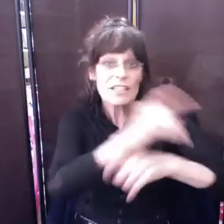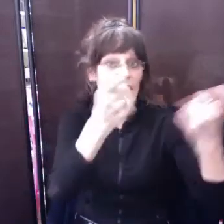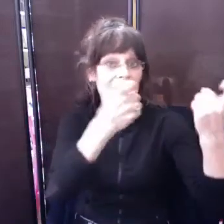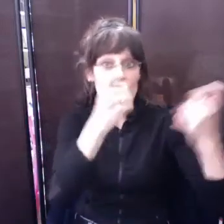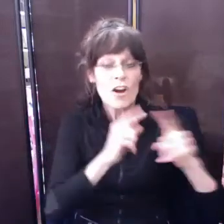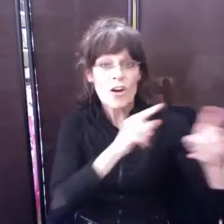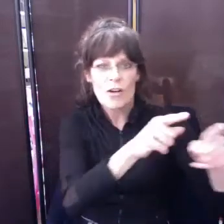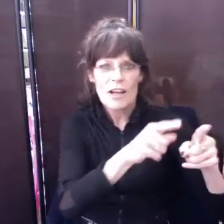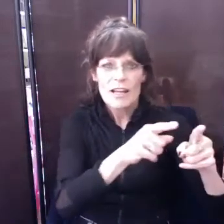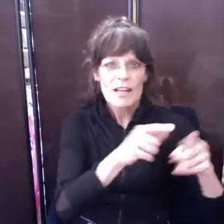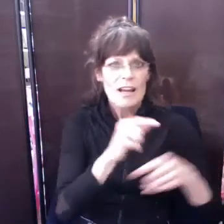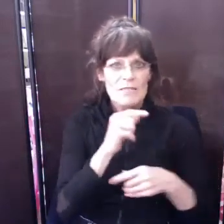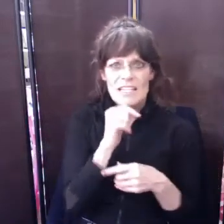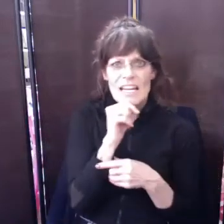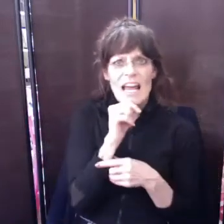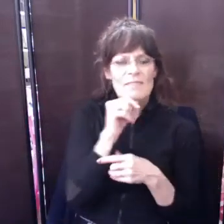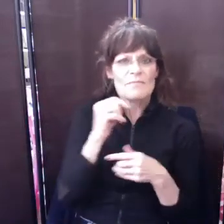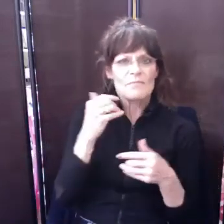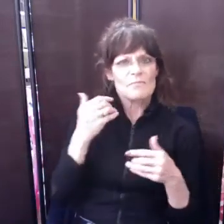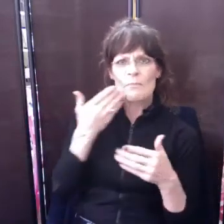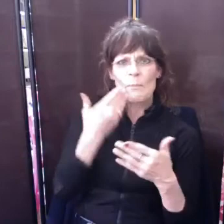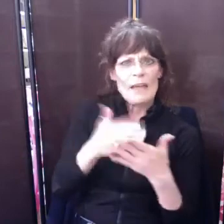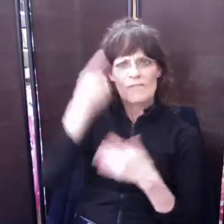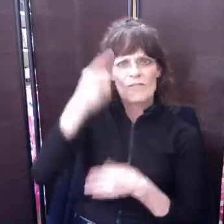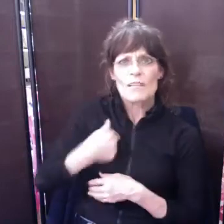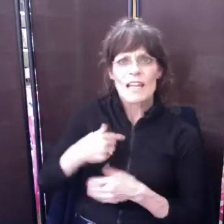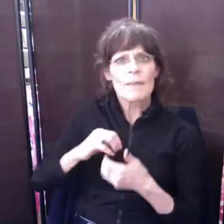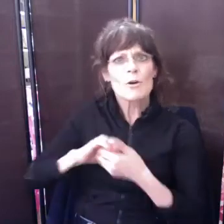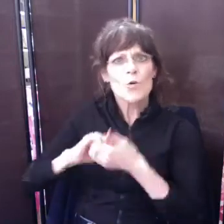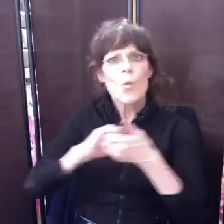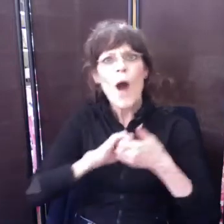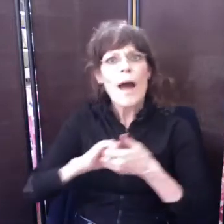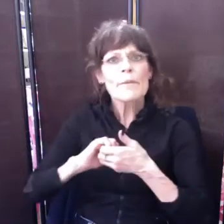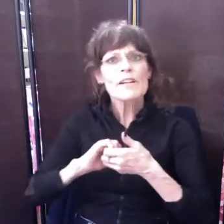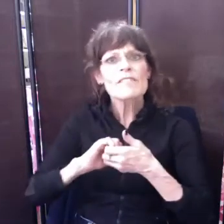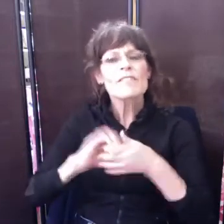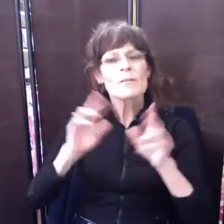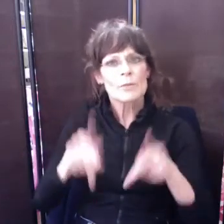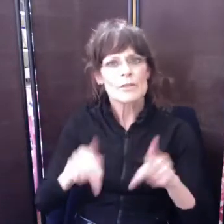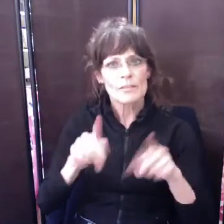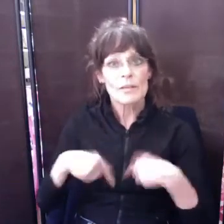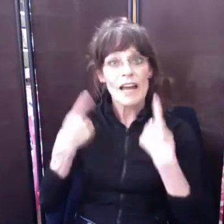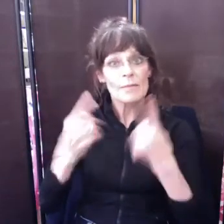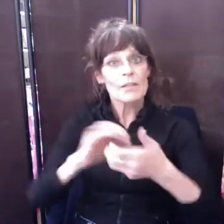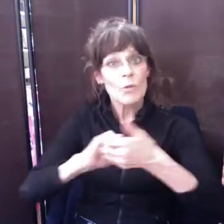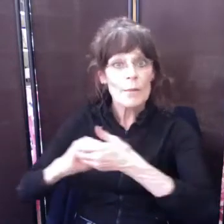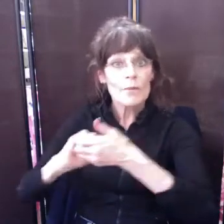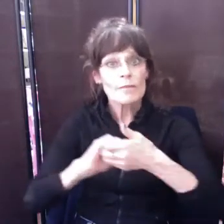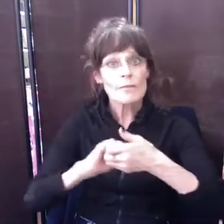think anything is beneath me, you know, because I'm a pretty cooperative person. You know, but I have cooperated during this pandemic. I'm a senior. They asked